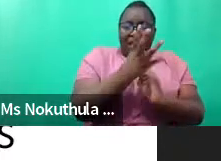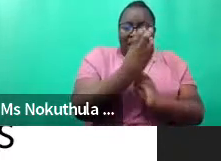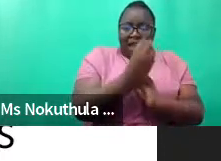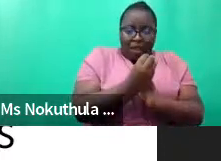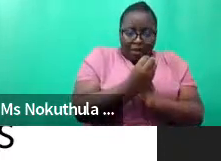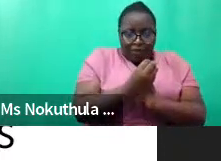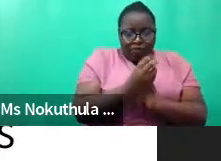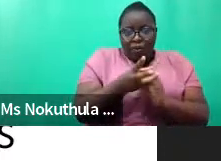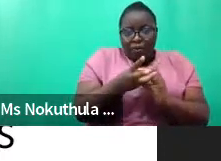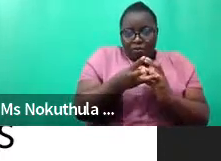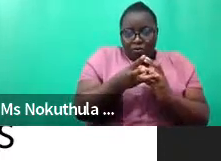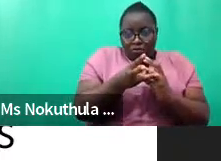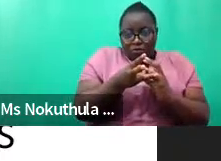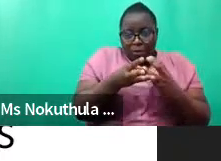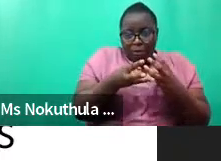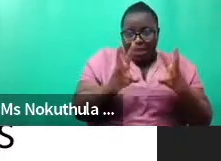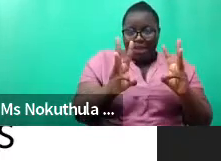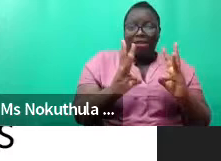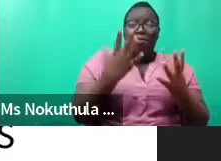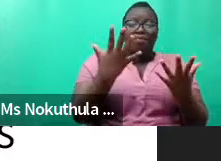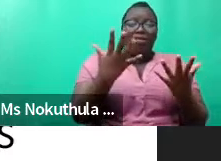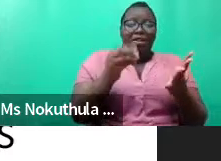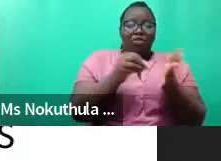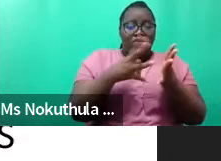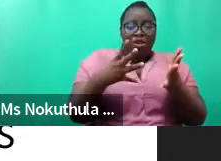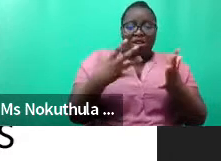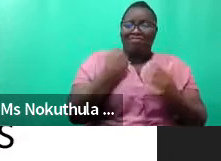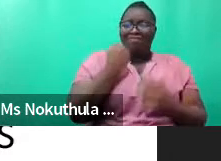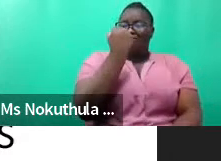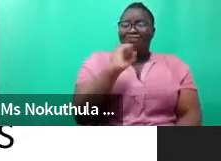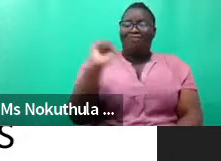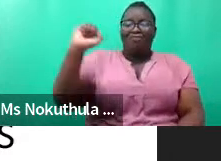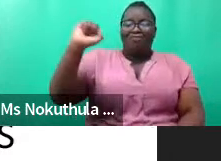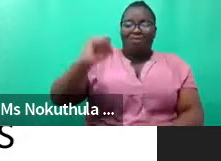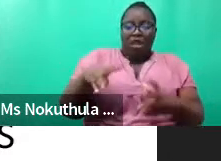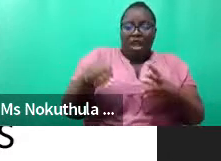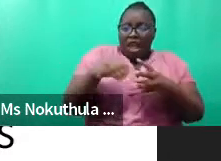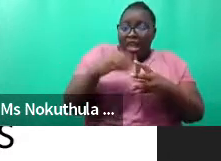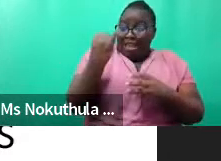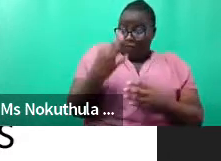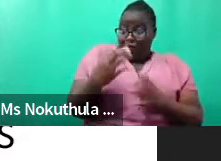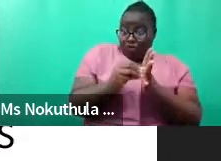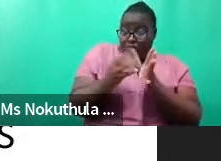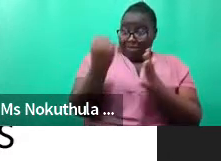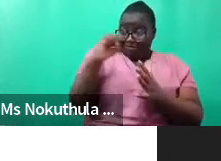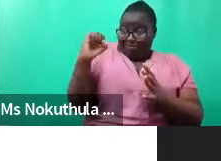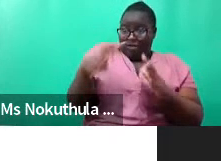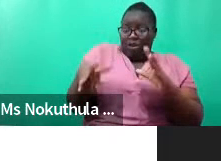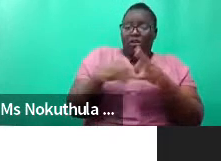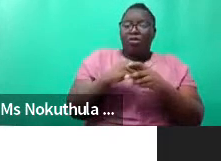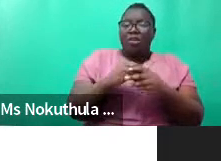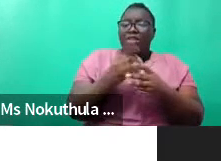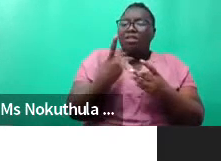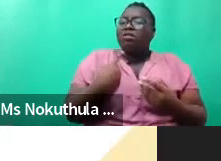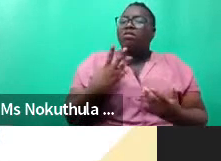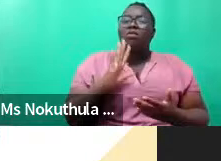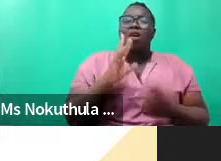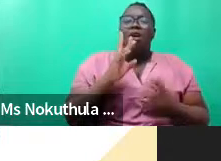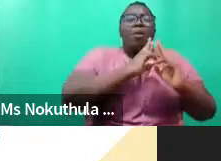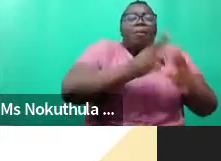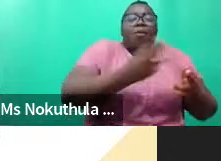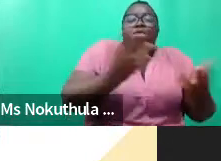mechanisms. Where a student is denied accommodations, who do they go to address those shortcomings?